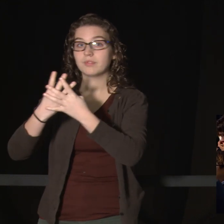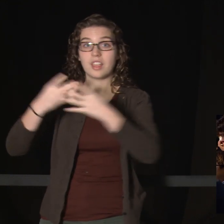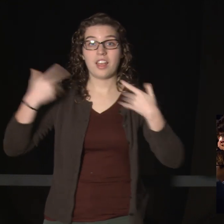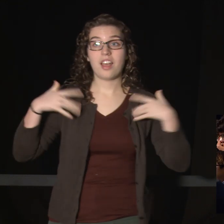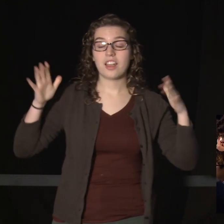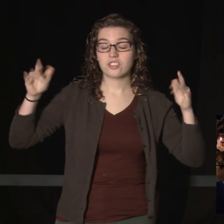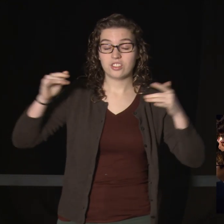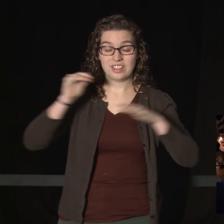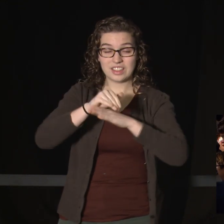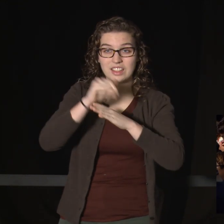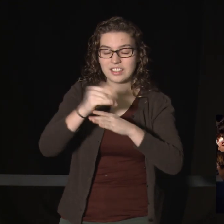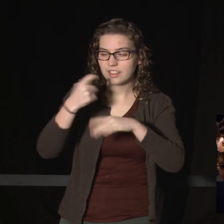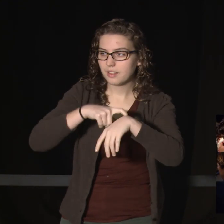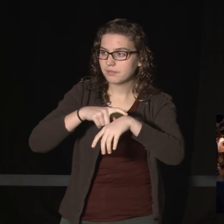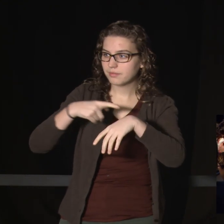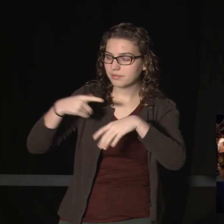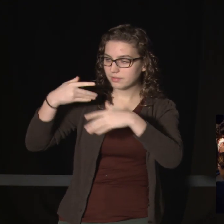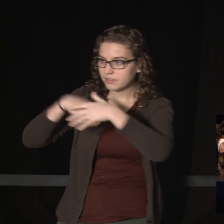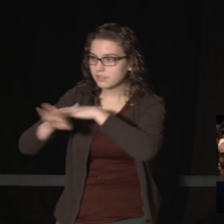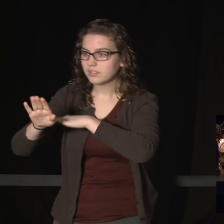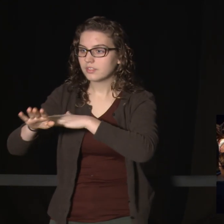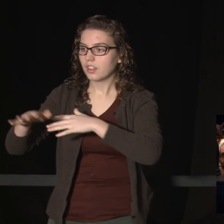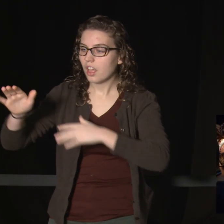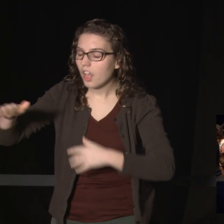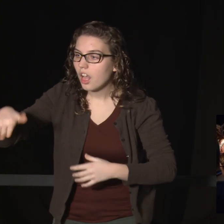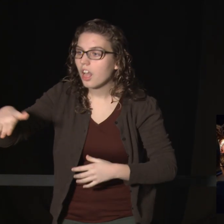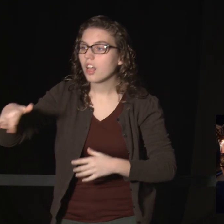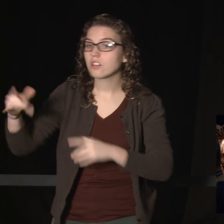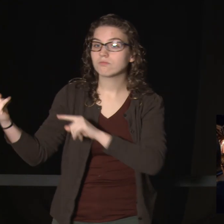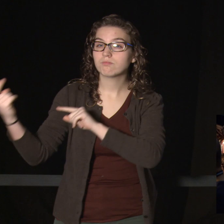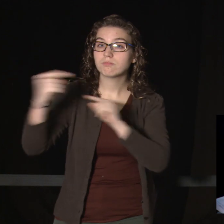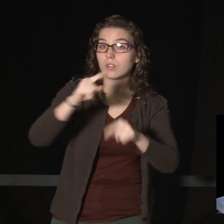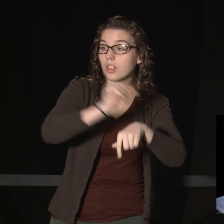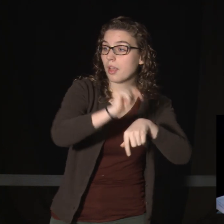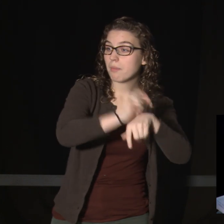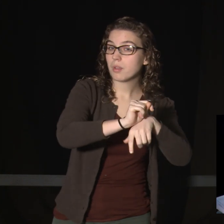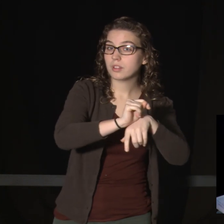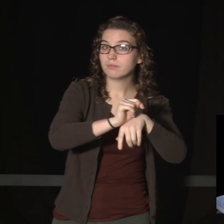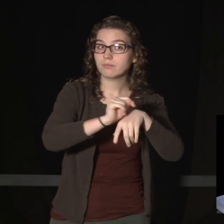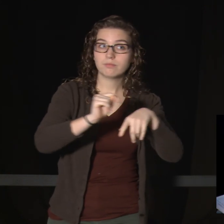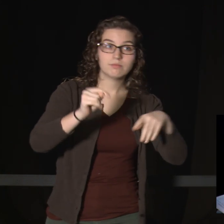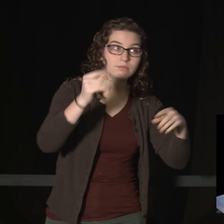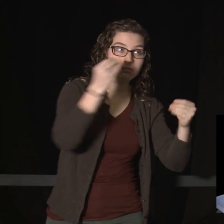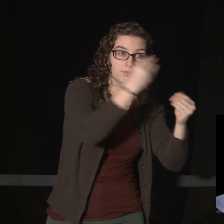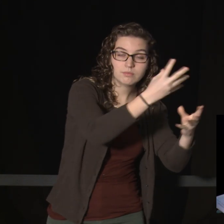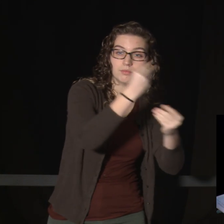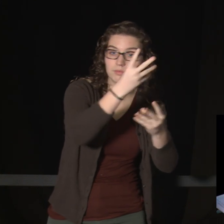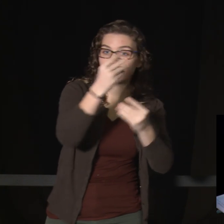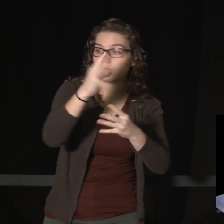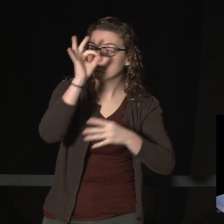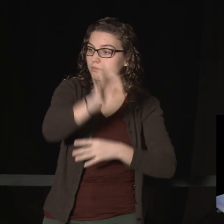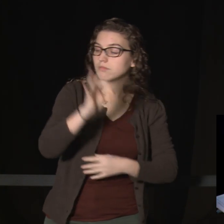them on the shoulders and brought them out and said, go, stand in the temple and speak to the people all the words of this life.